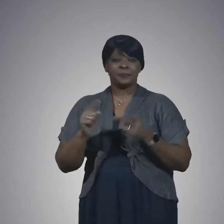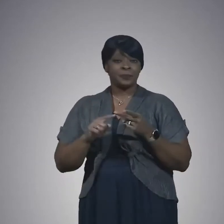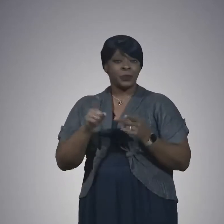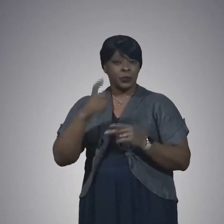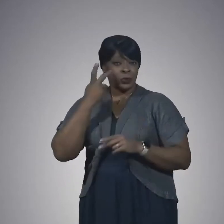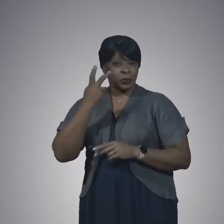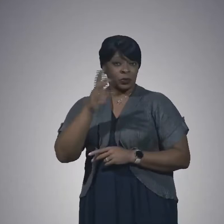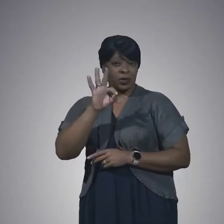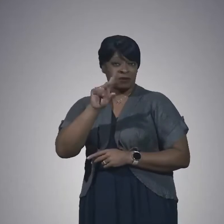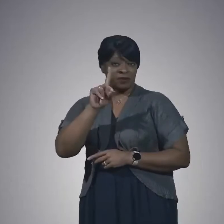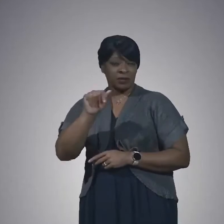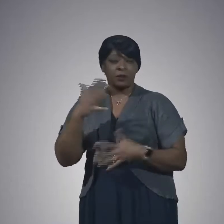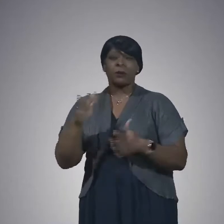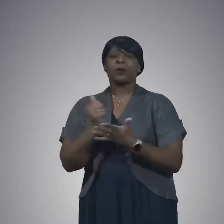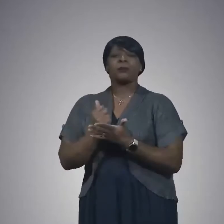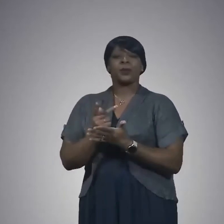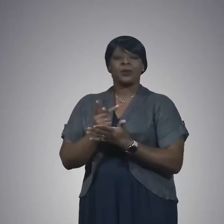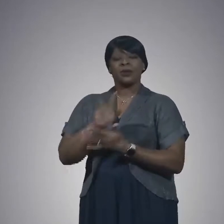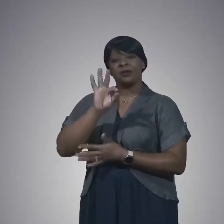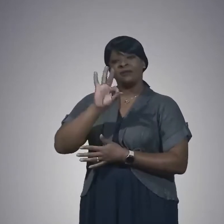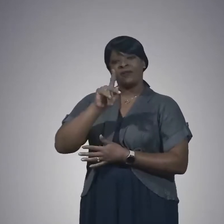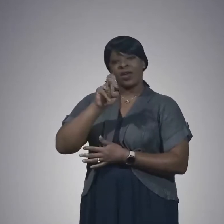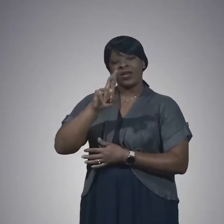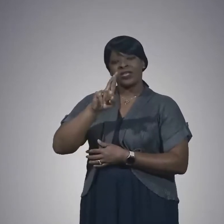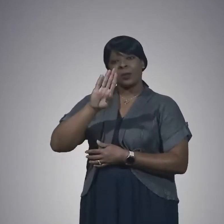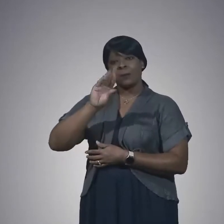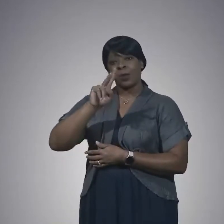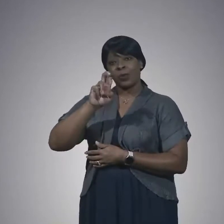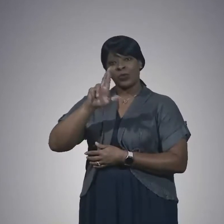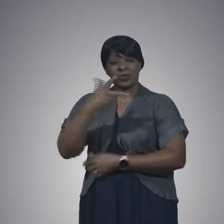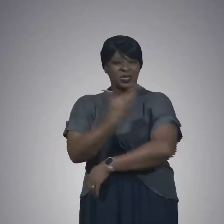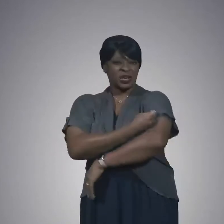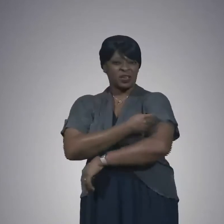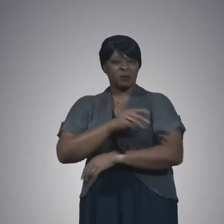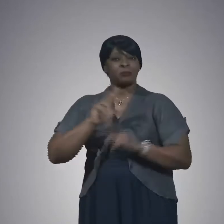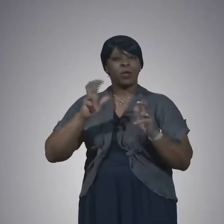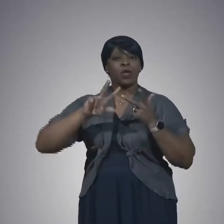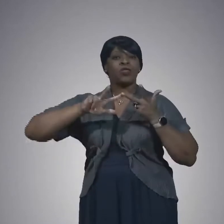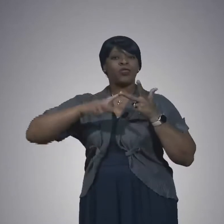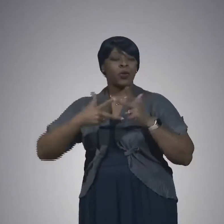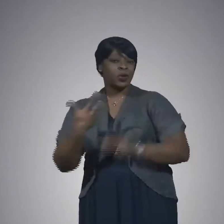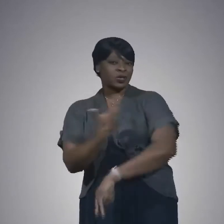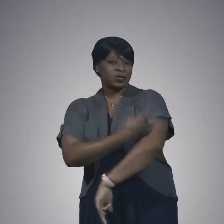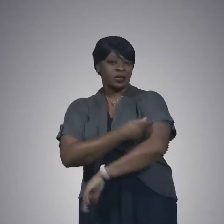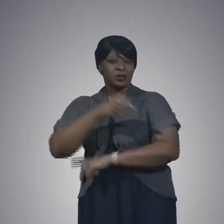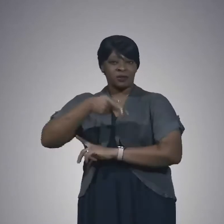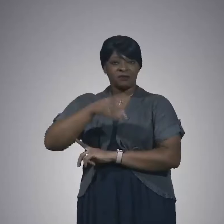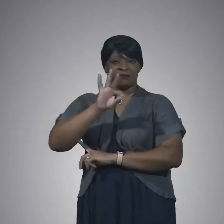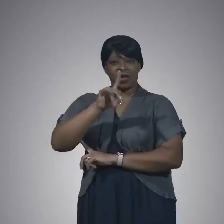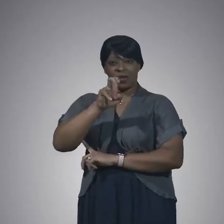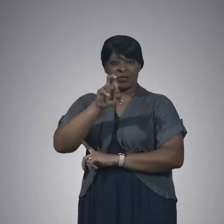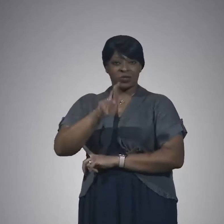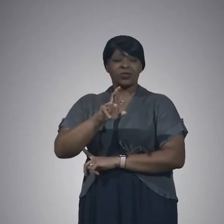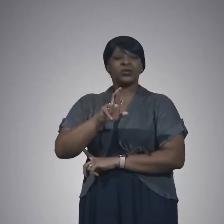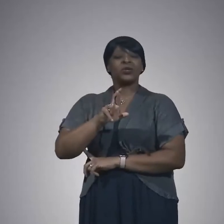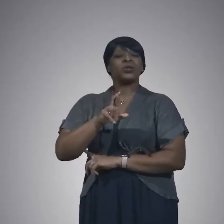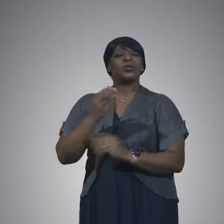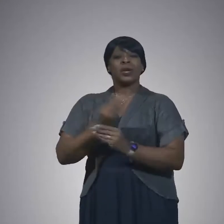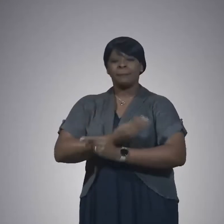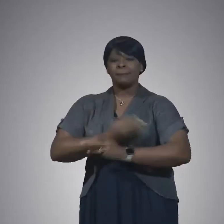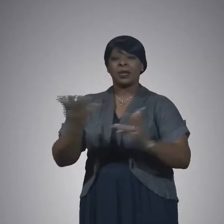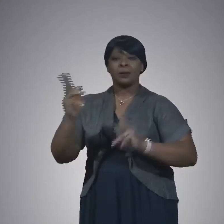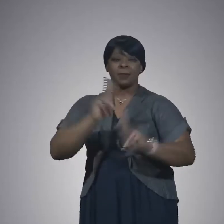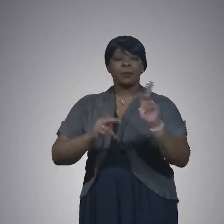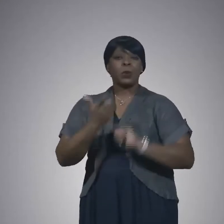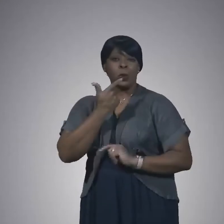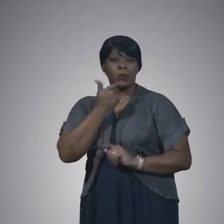that the FDA has approved a Pfizer booster shot, or a third shot of Pfizer, to be administered for